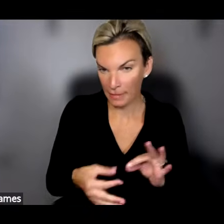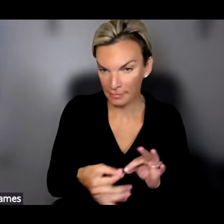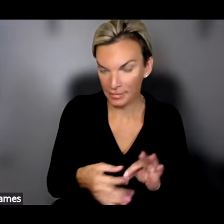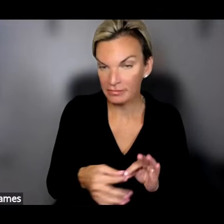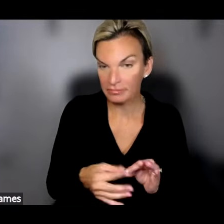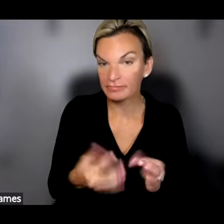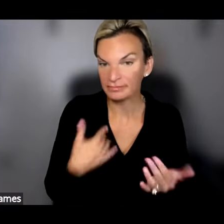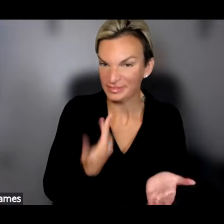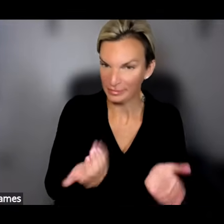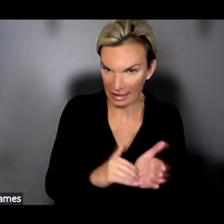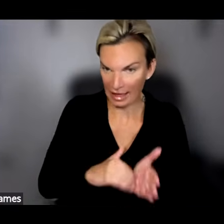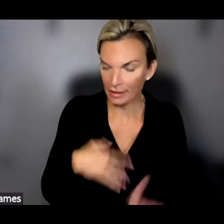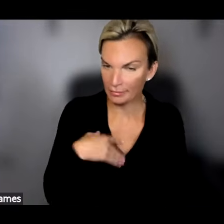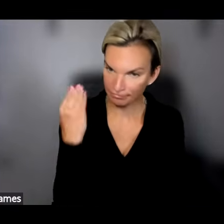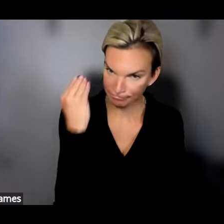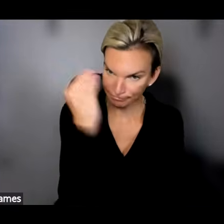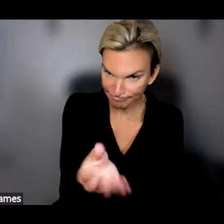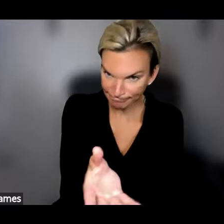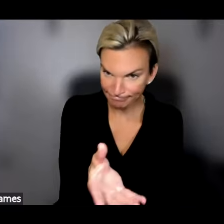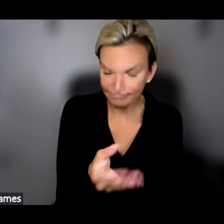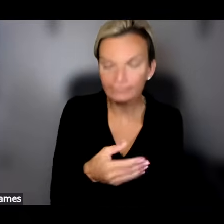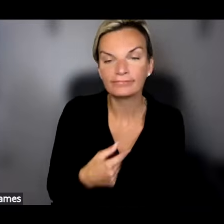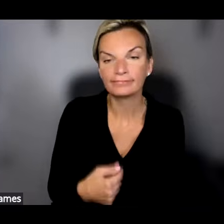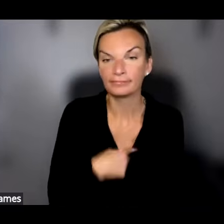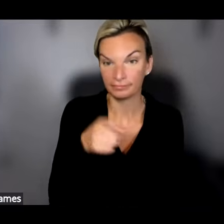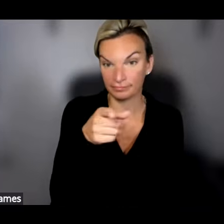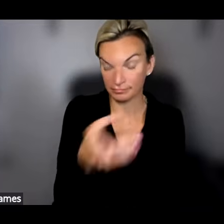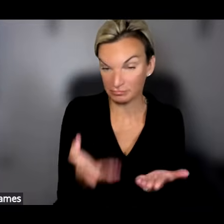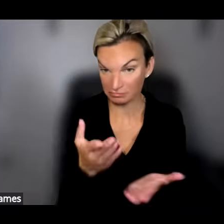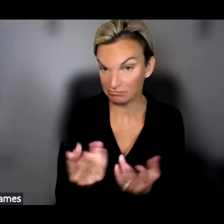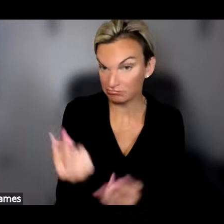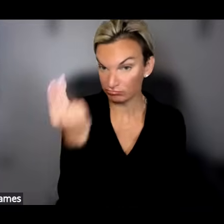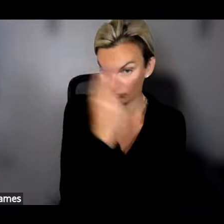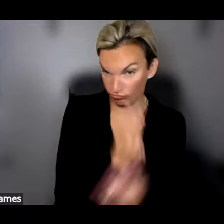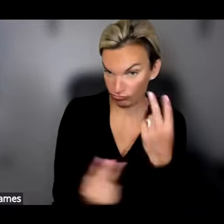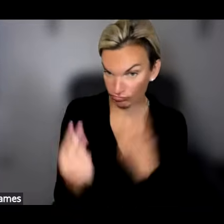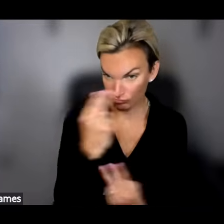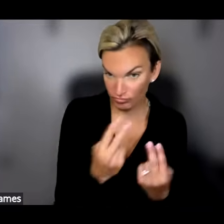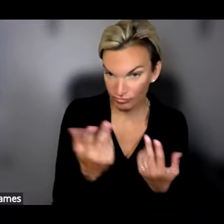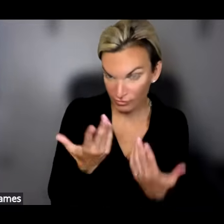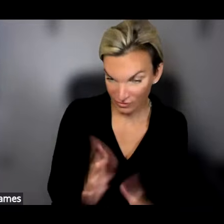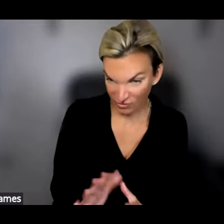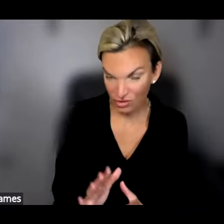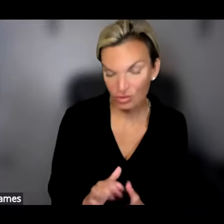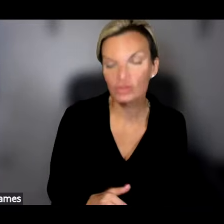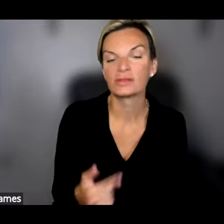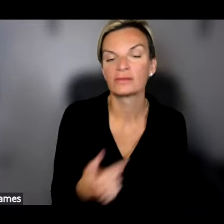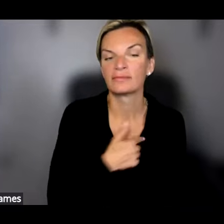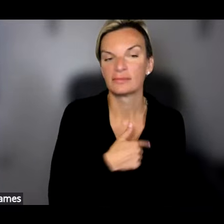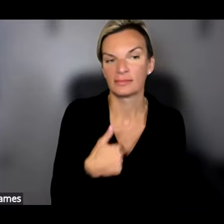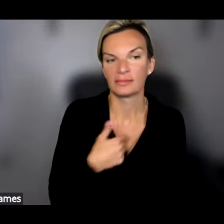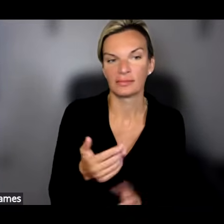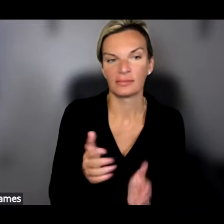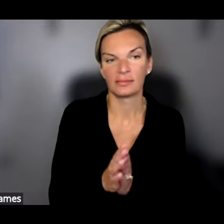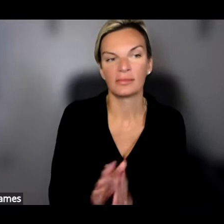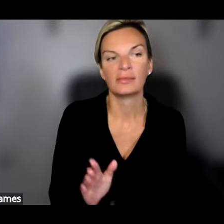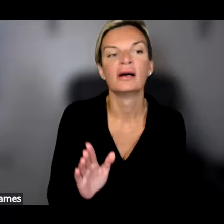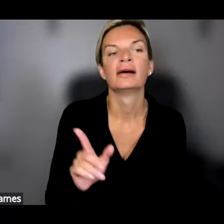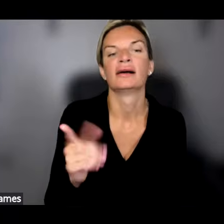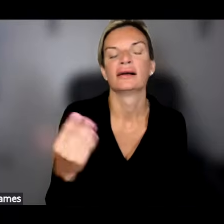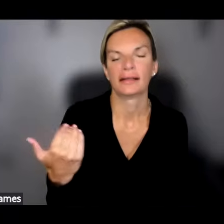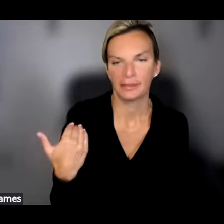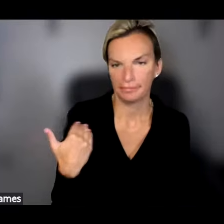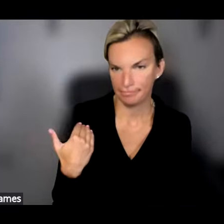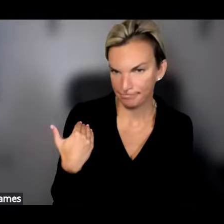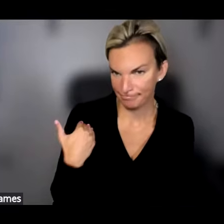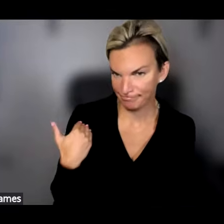today. I trust that you've been able to review our remarks, and I want to make two short points today regarding our requested revisions. And we'll,